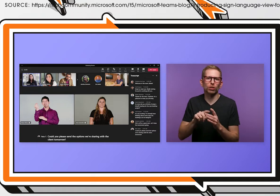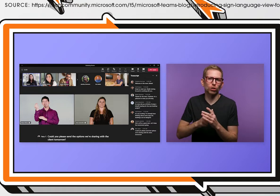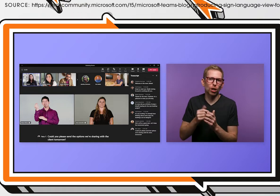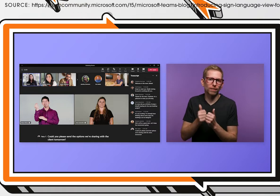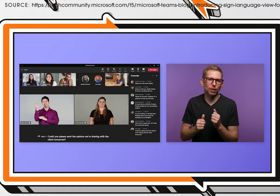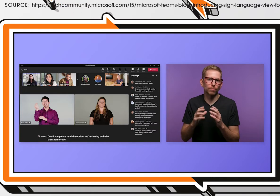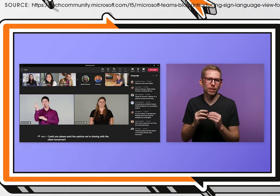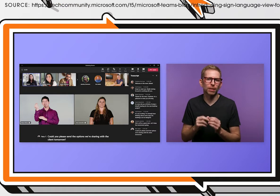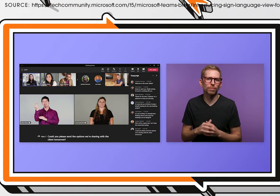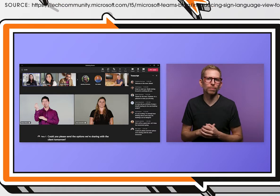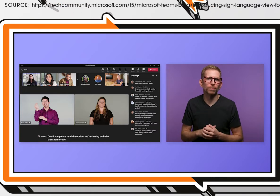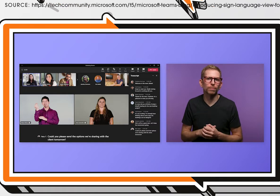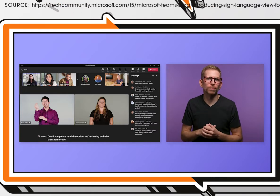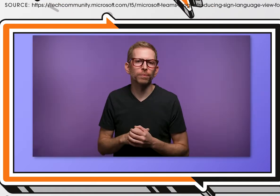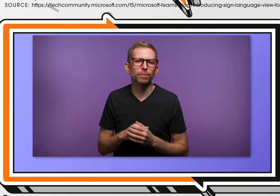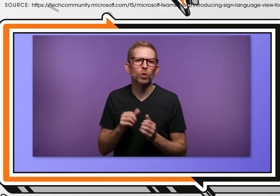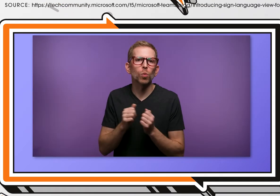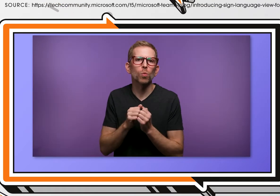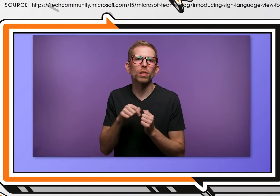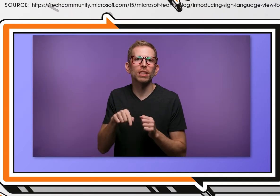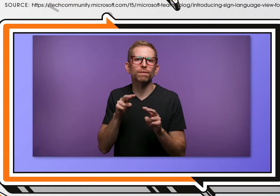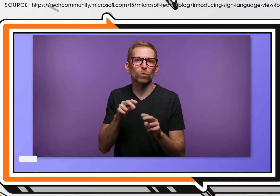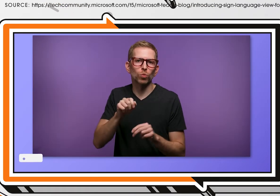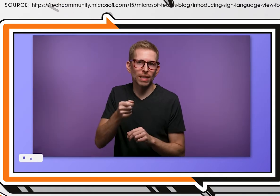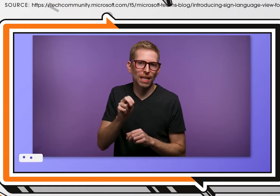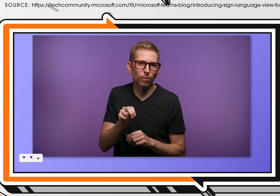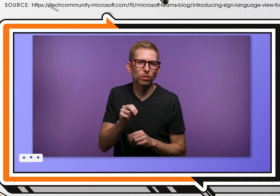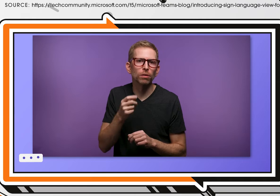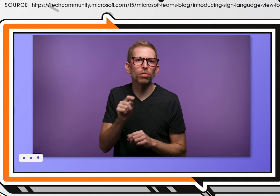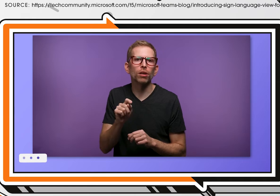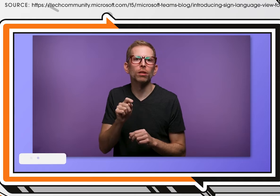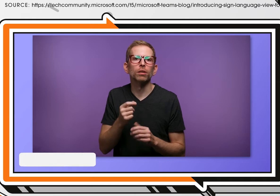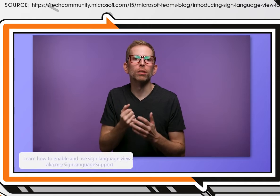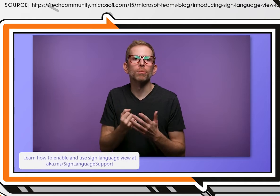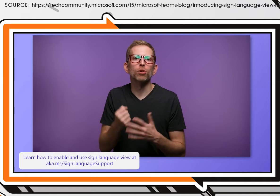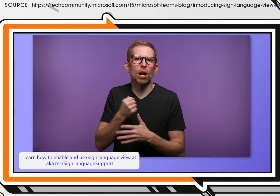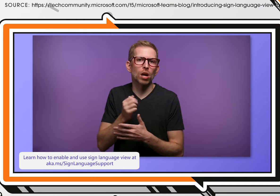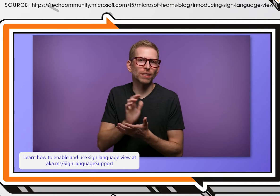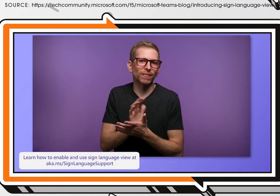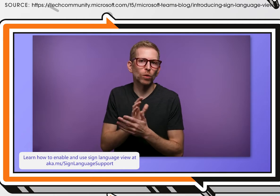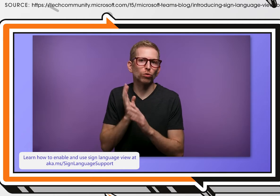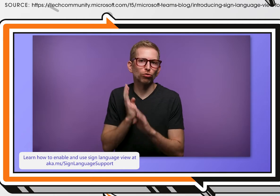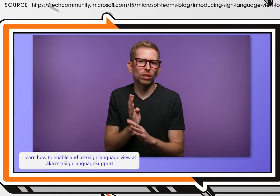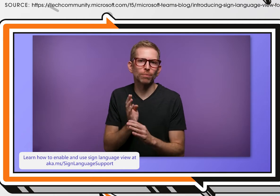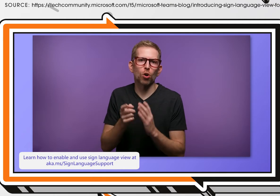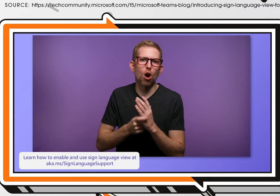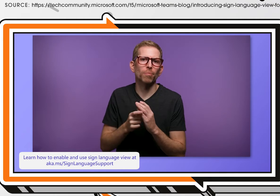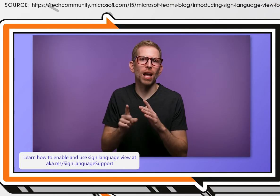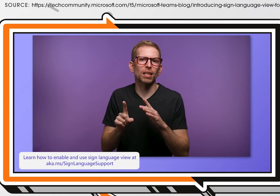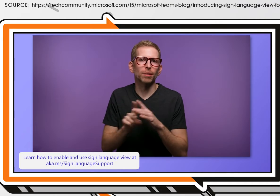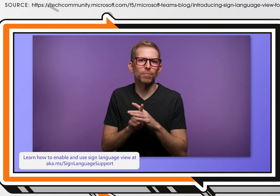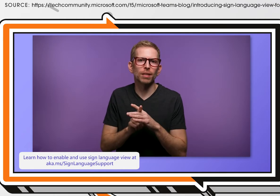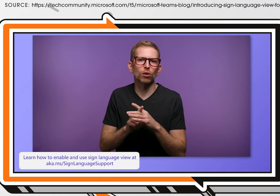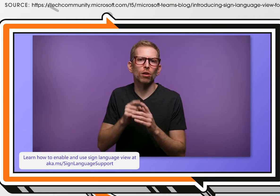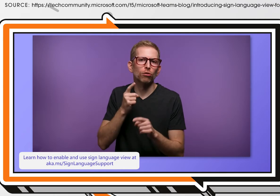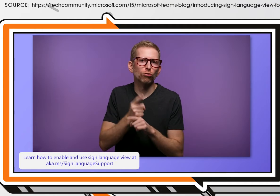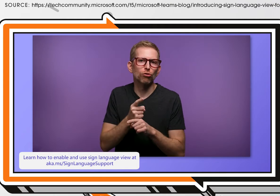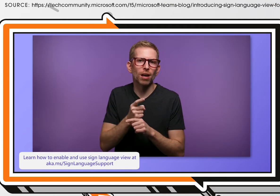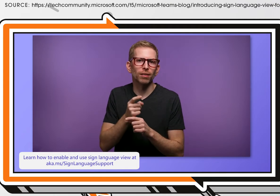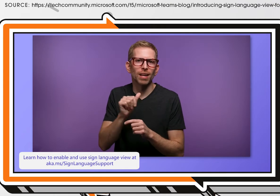that the feature will be automatically incorporated into Teams sometime over the next few weeks. Alternatively, for those that don't wish to wait, you can